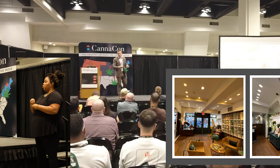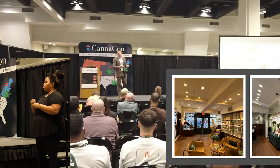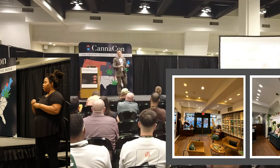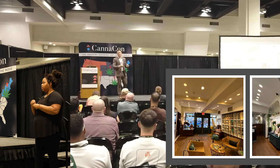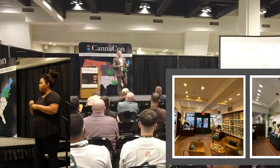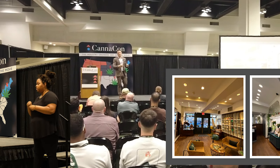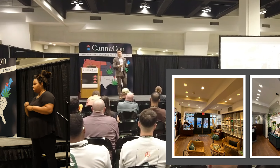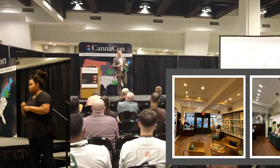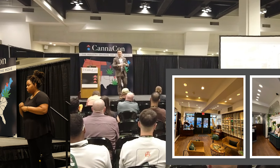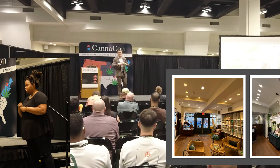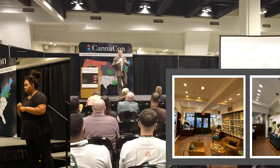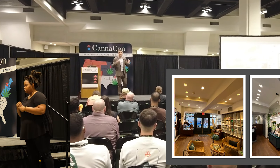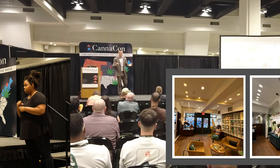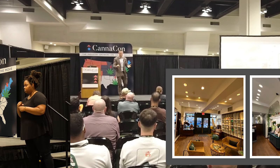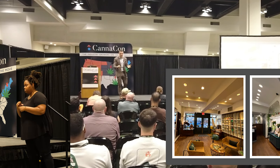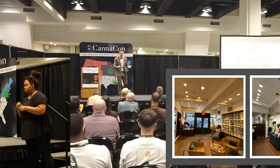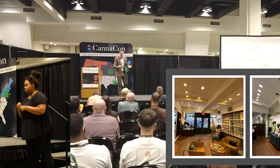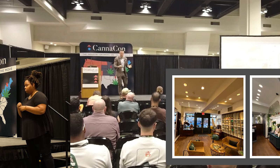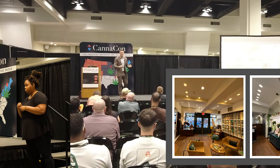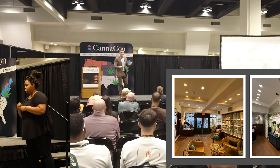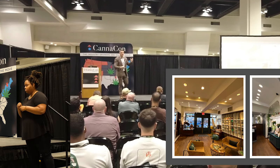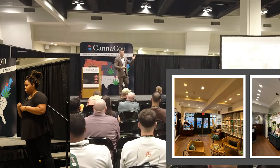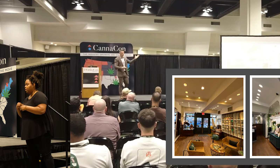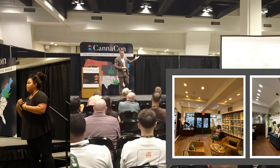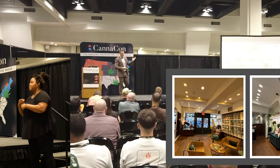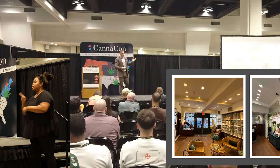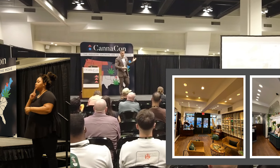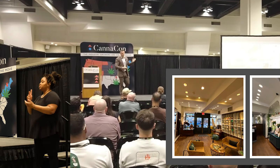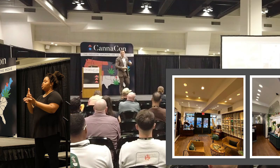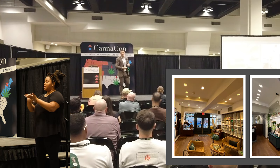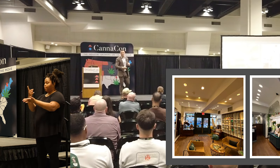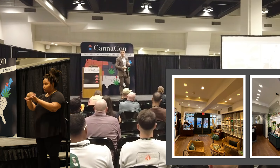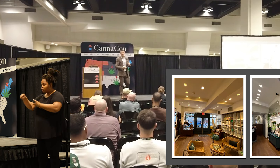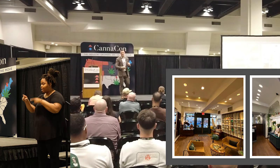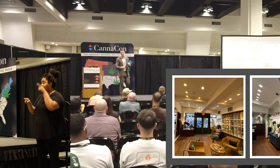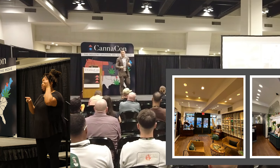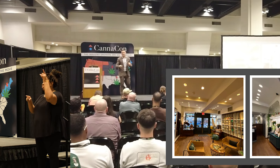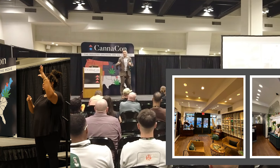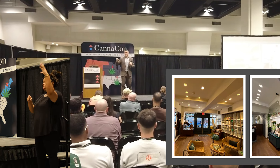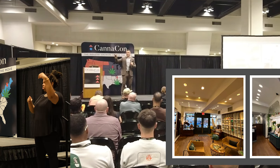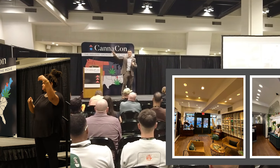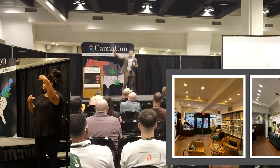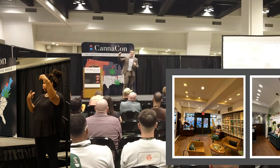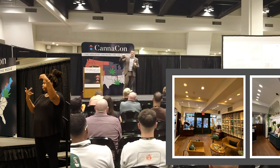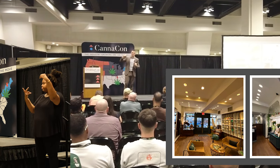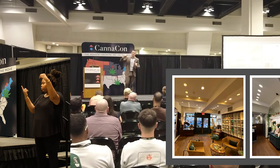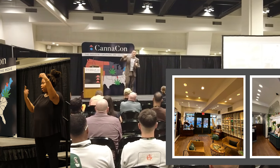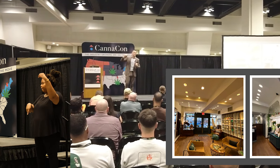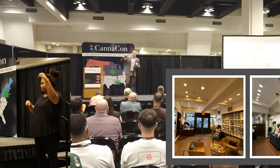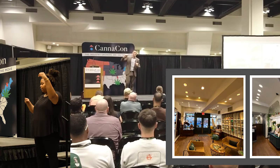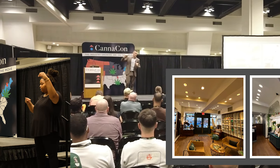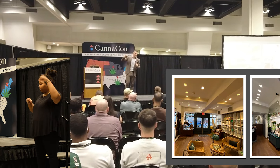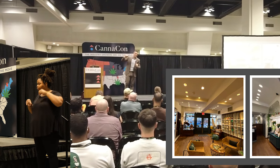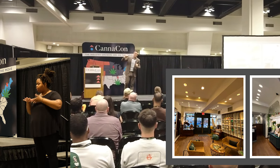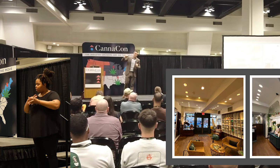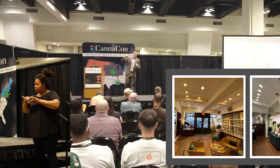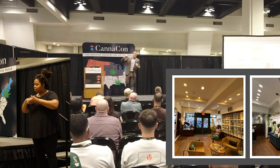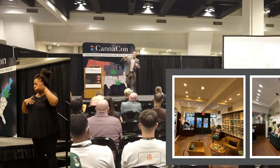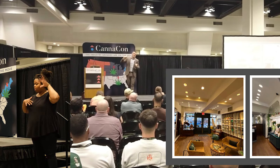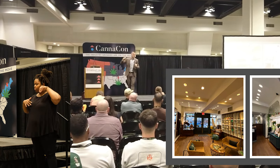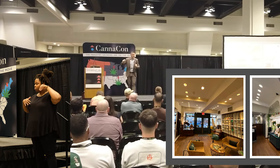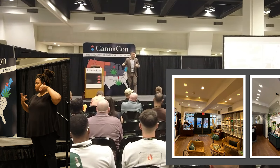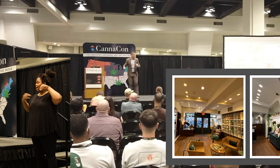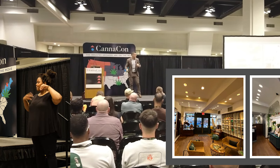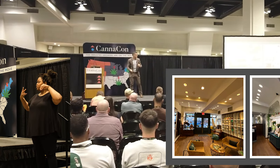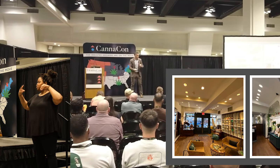in the systems as well to ensure that we're covering all particular areas. If one camera goes out over a point of sale, there's the redundancy from perhaps two other cameras that